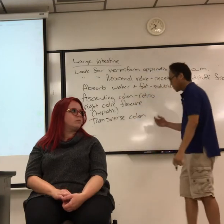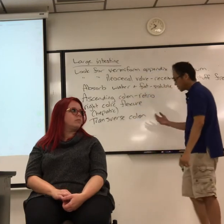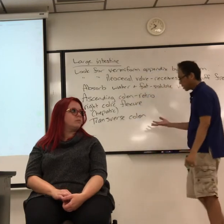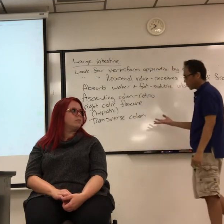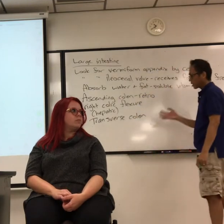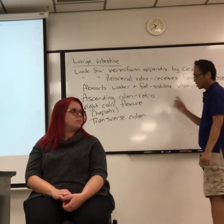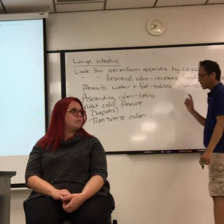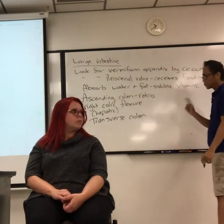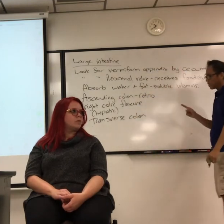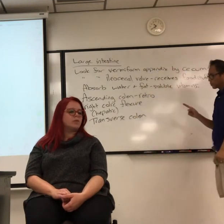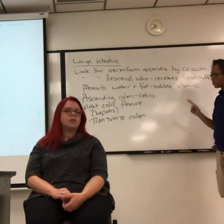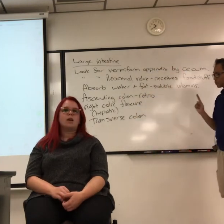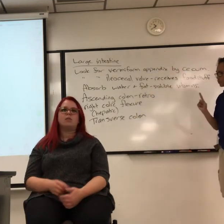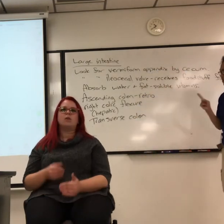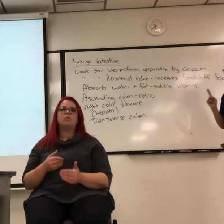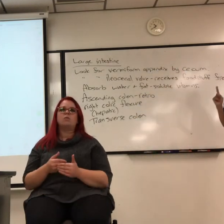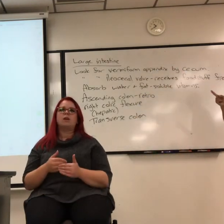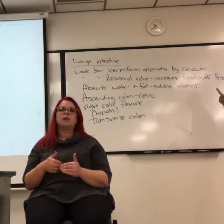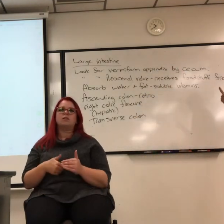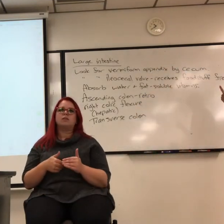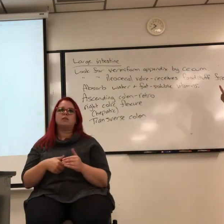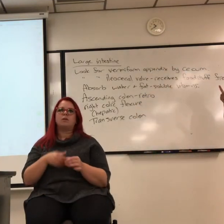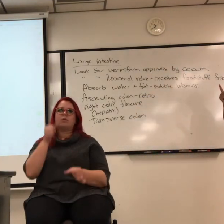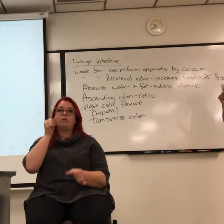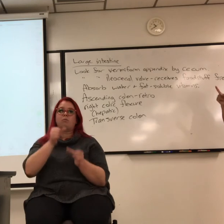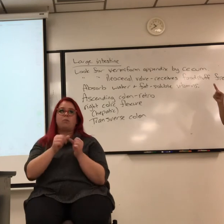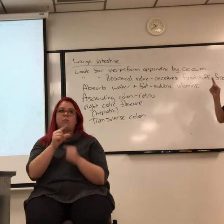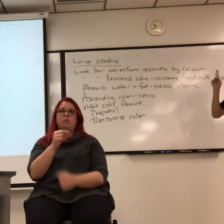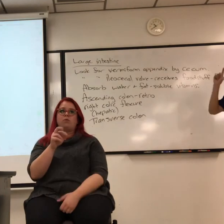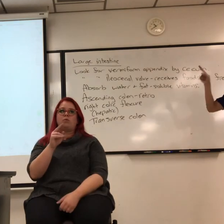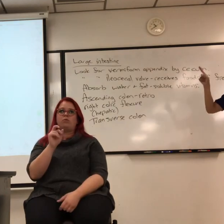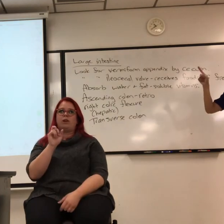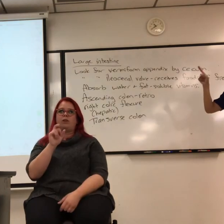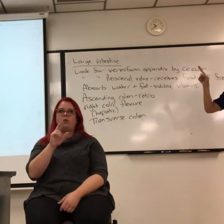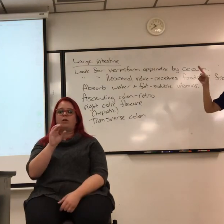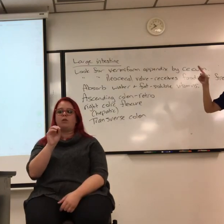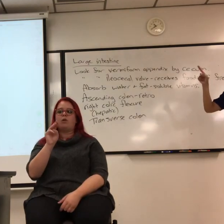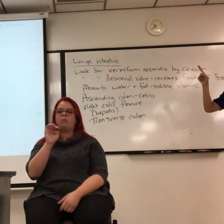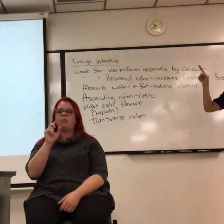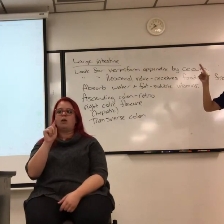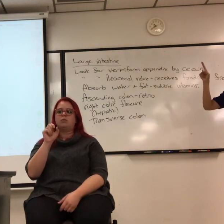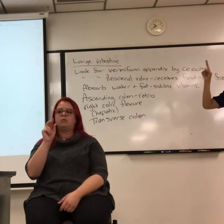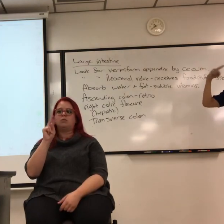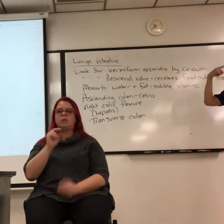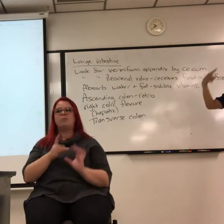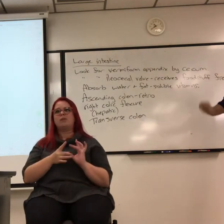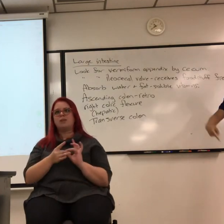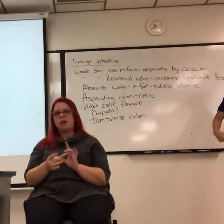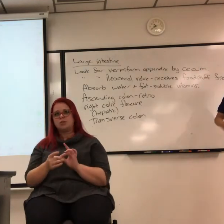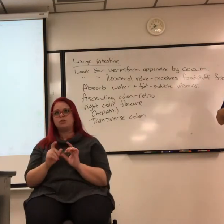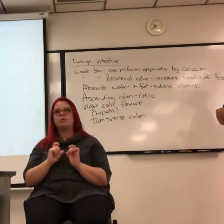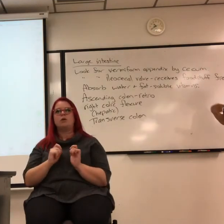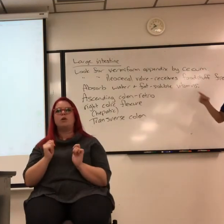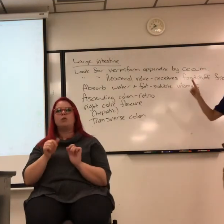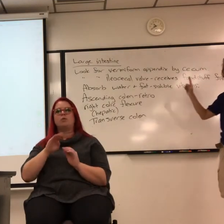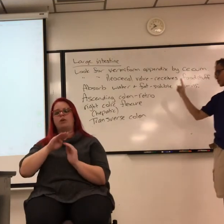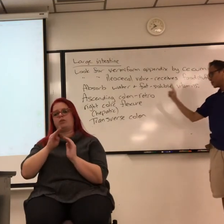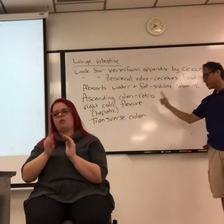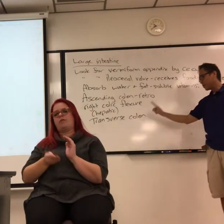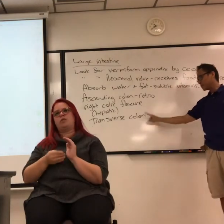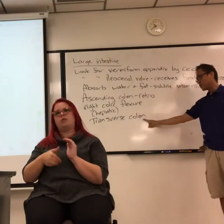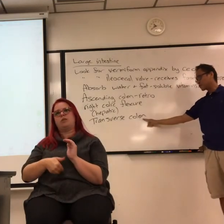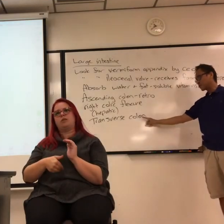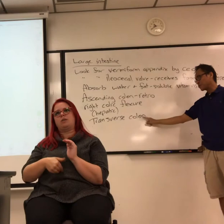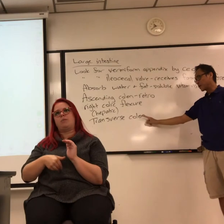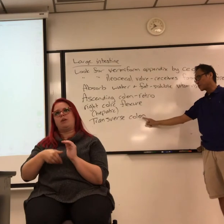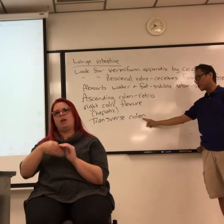Right next to the stomach, and let's remember, the greater omentum attaches to the greater curvature of the stomach, drapes under, and attaches